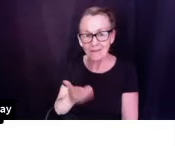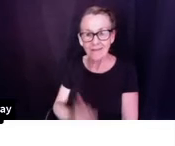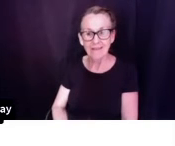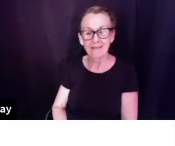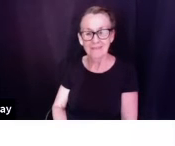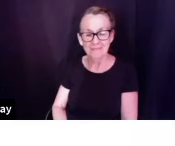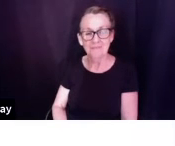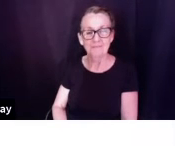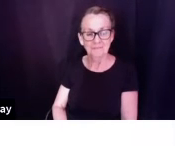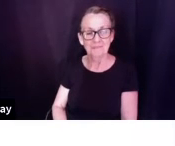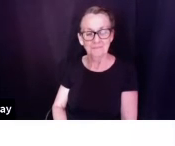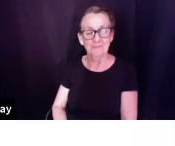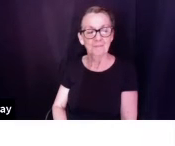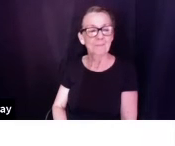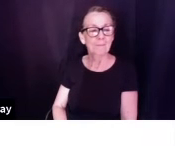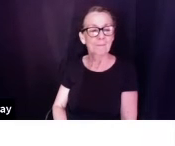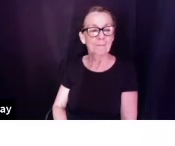Next.